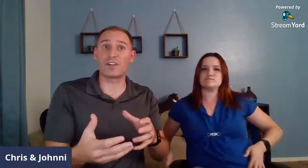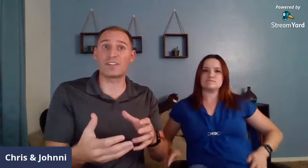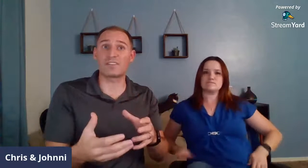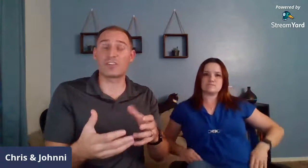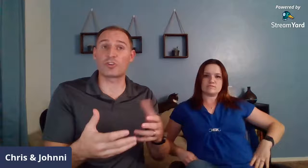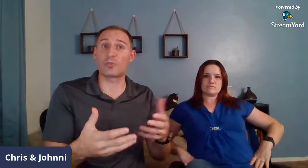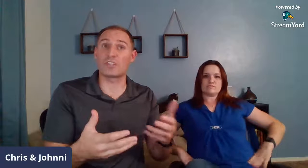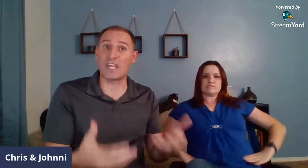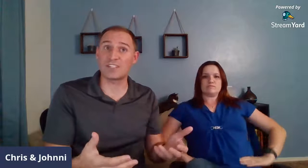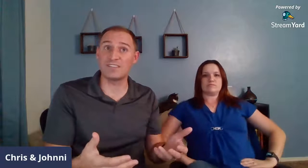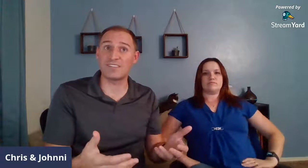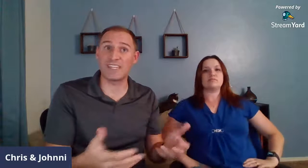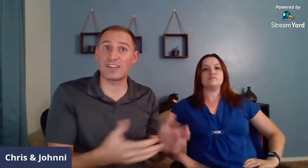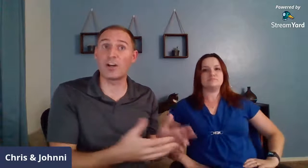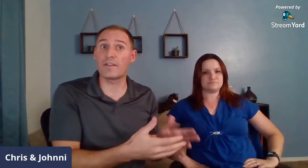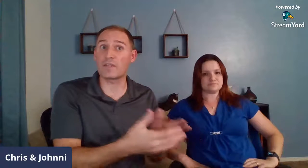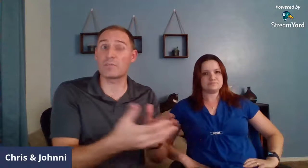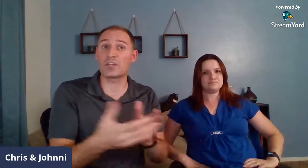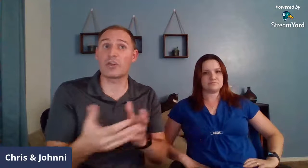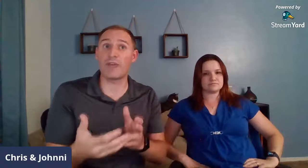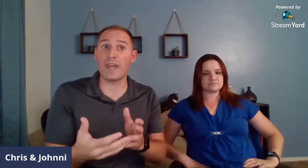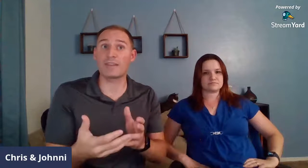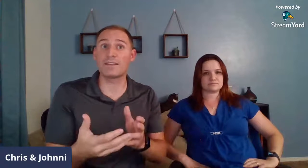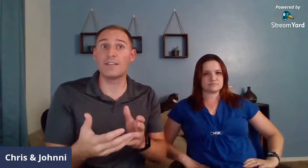various interpretations and all of them be correct,